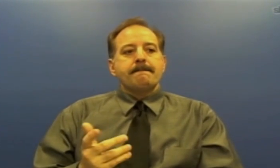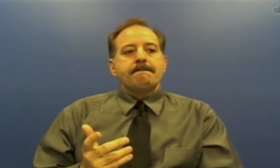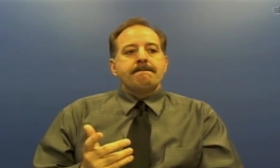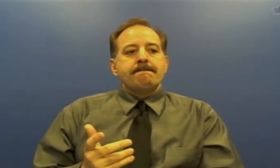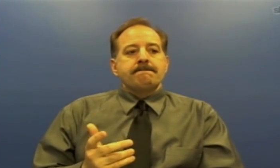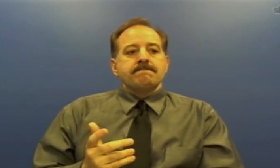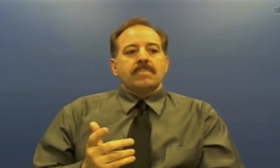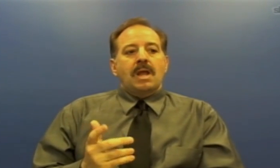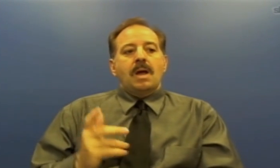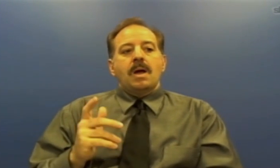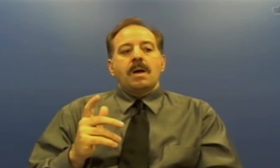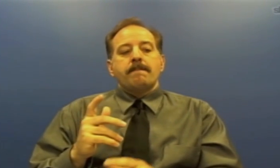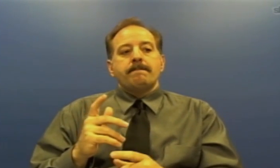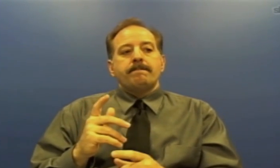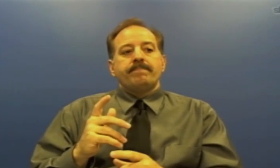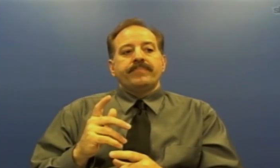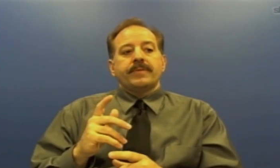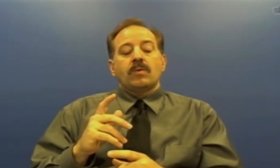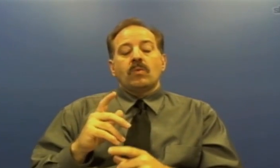through via VRI.